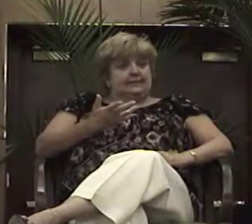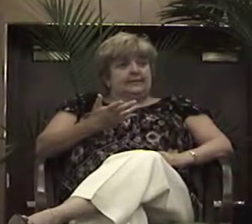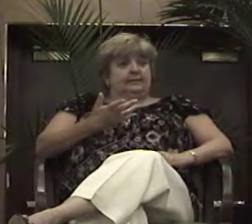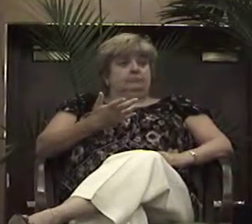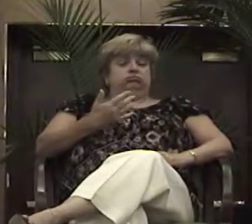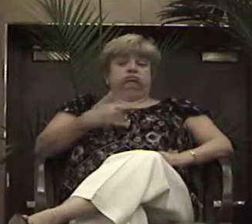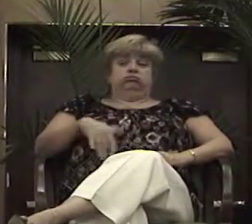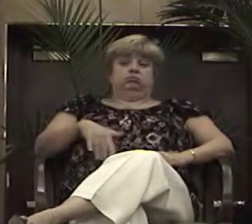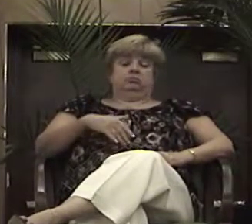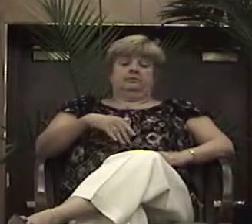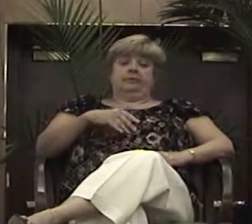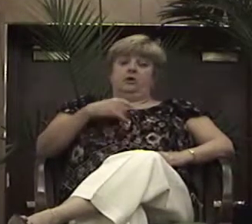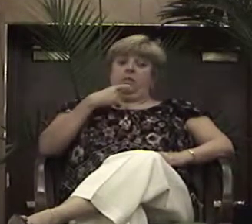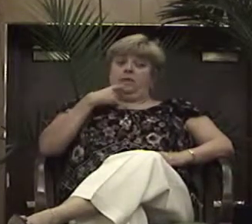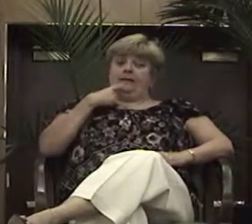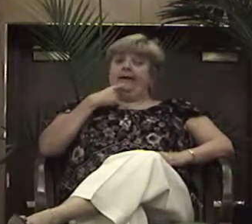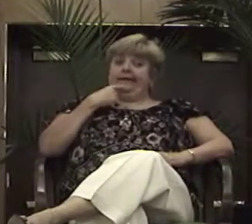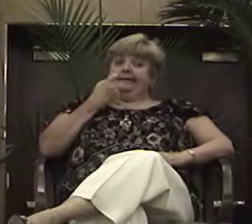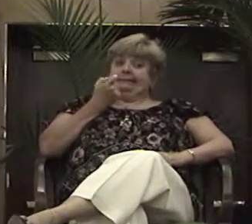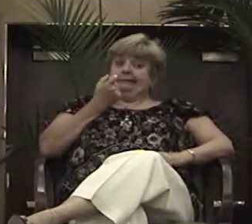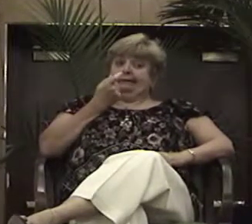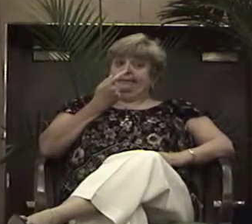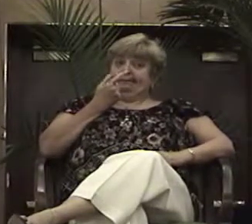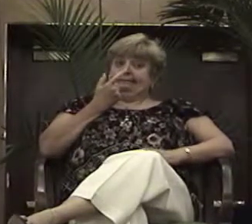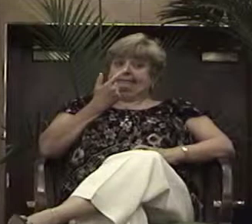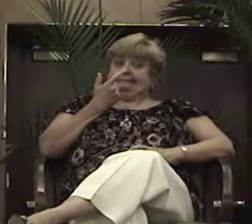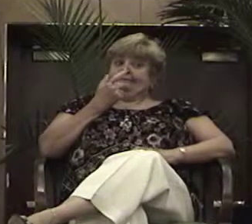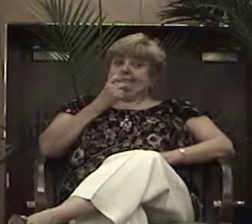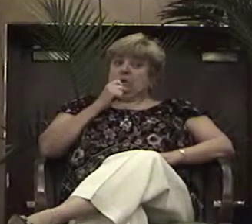a tendency to slip when moving fast.